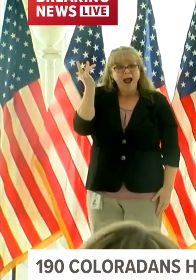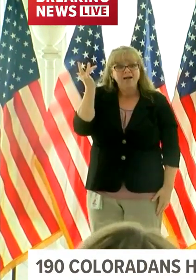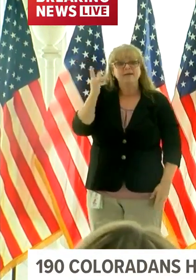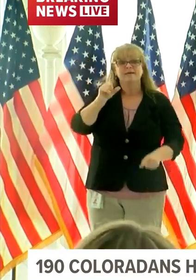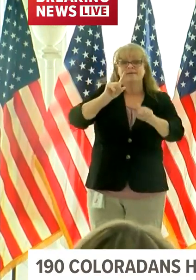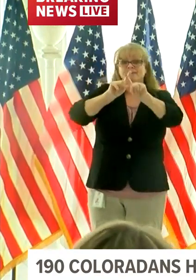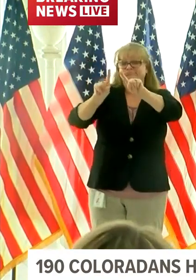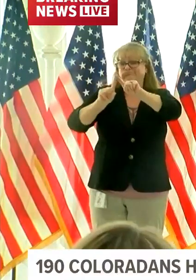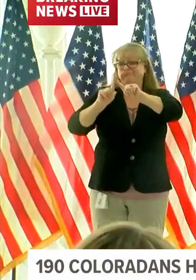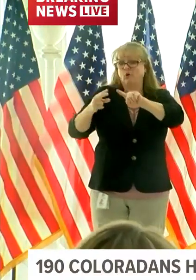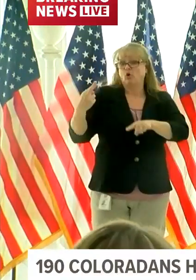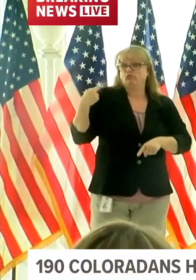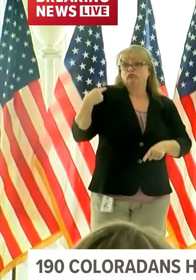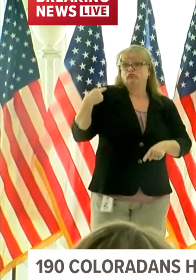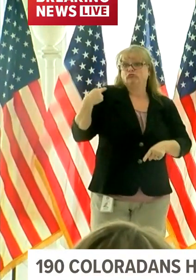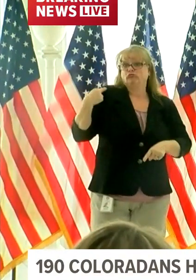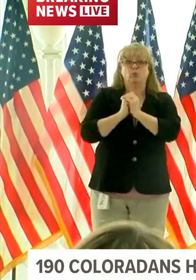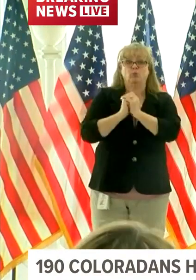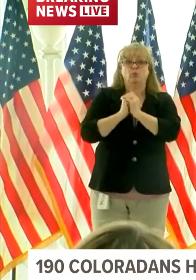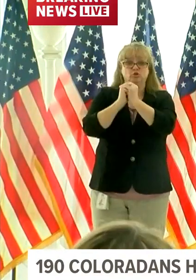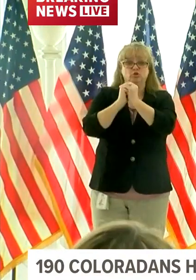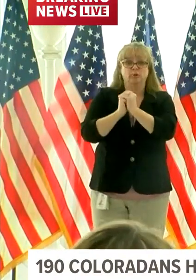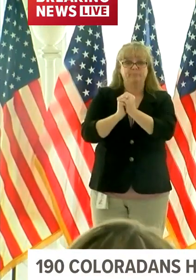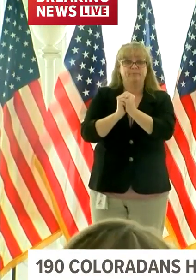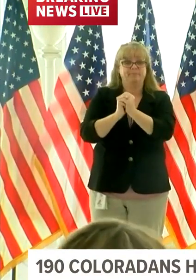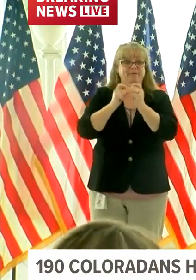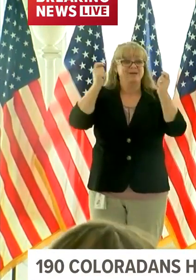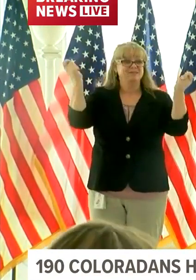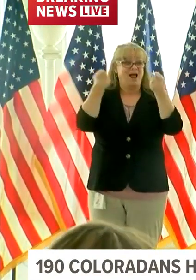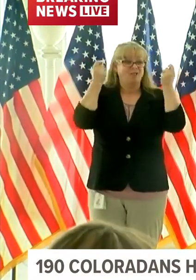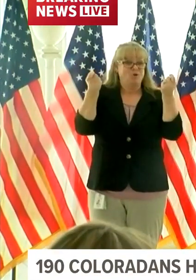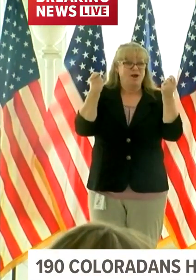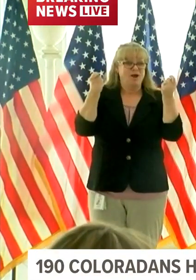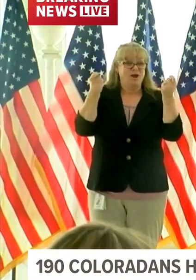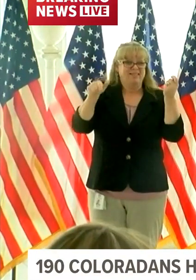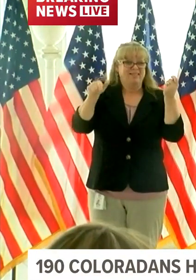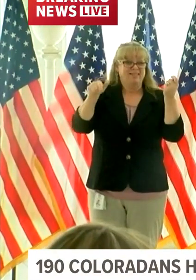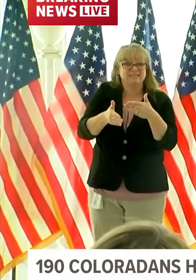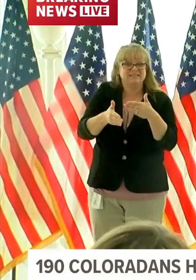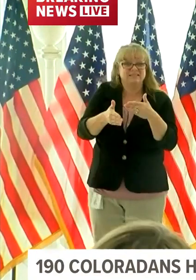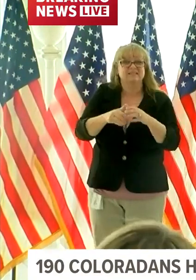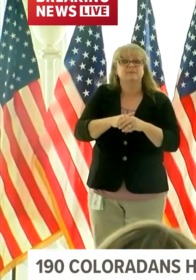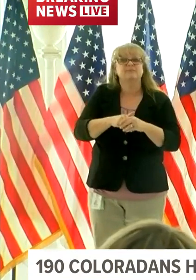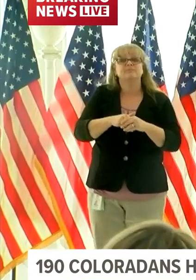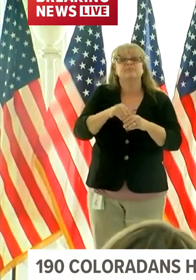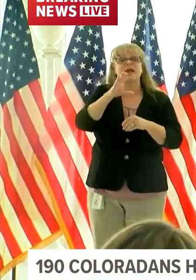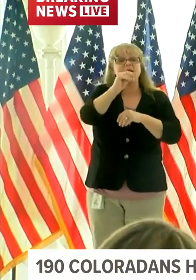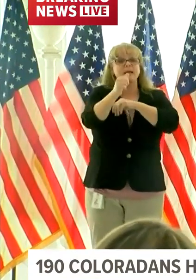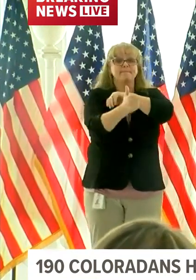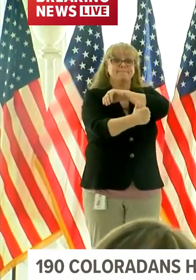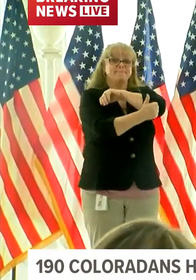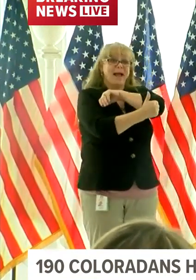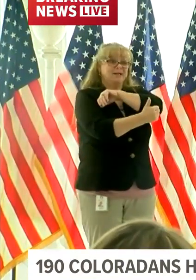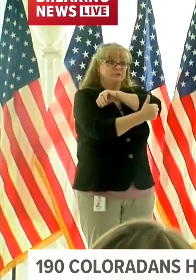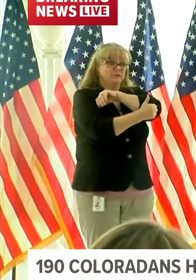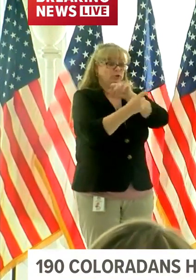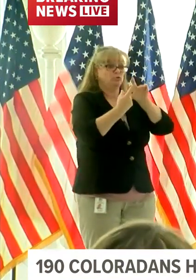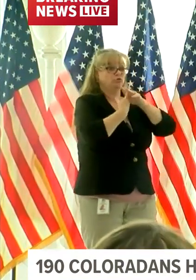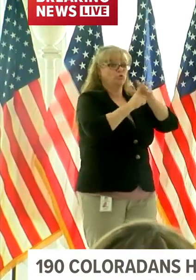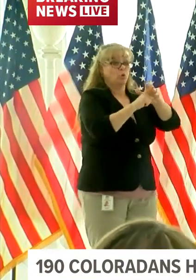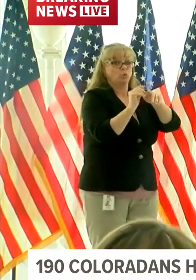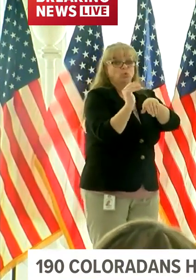those of the Christian faith. Passover starts tonight for many Coloradans like myself of the Jewish